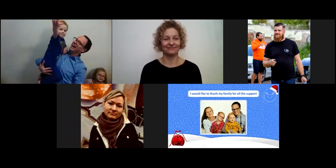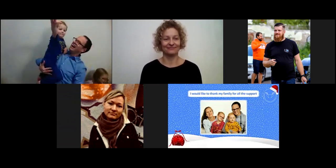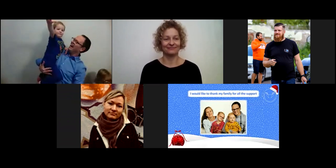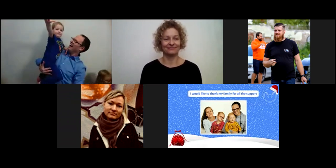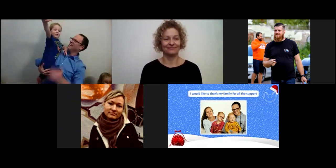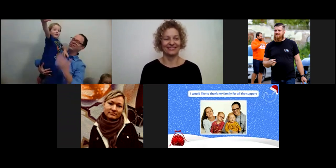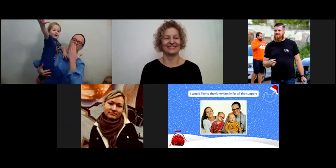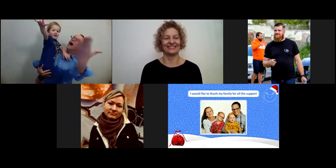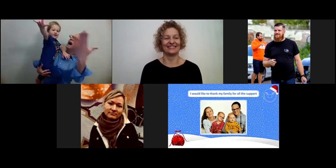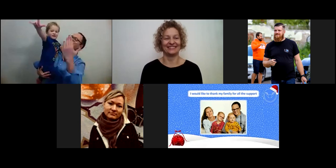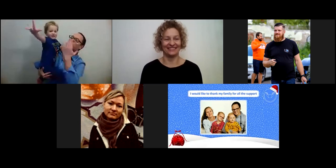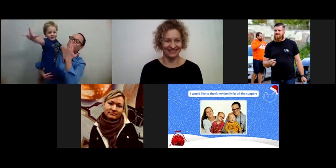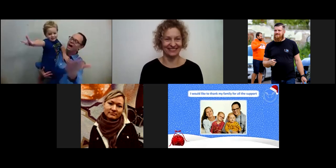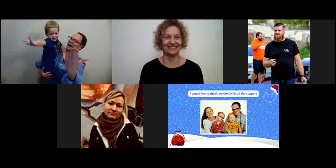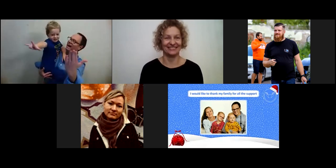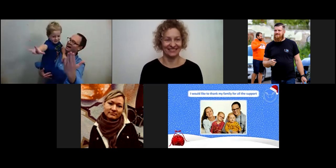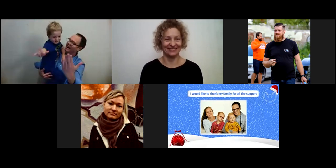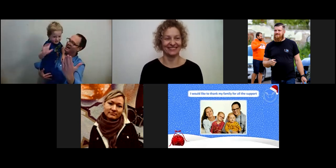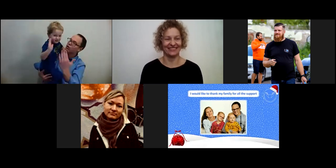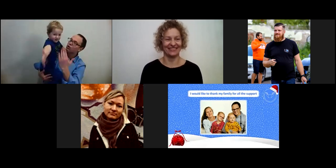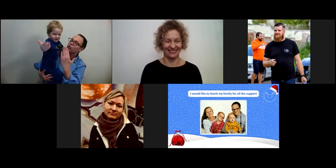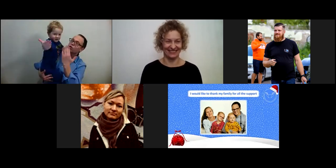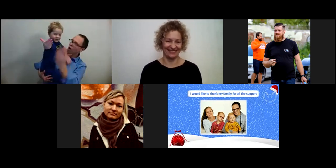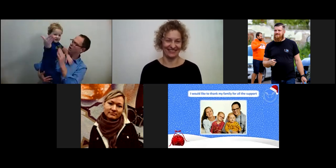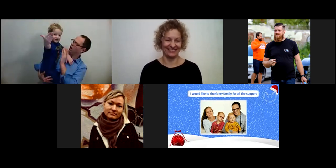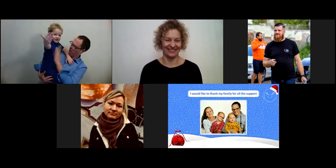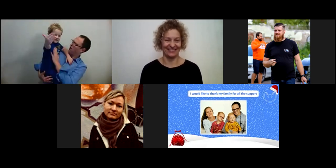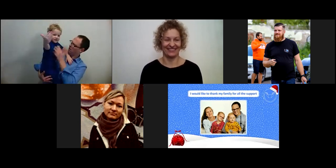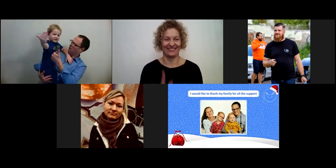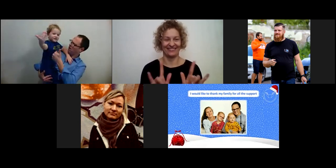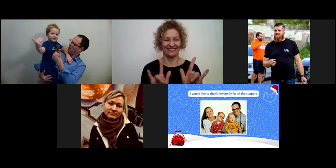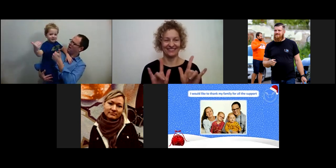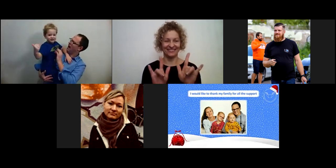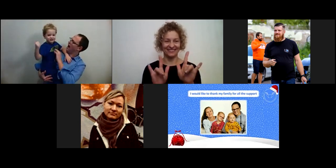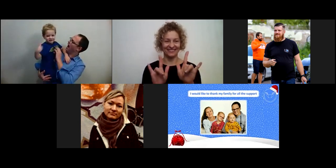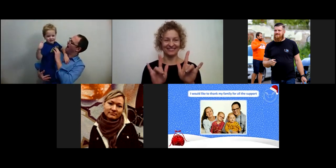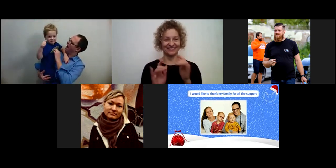And the third one, give him a big I love you.